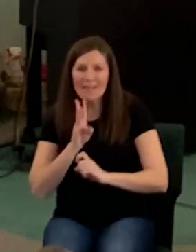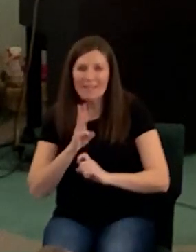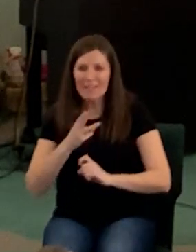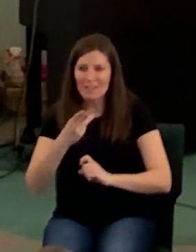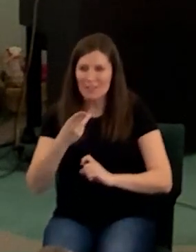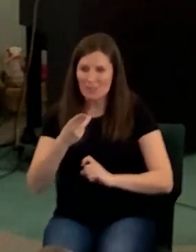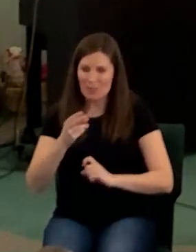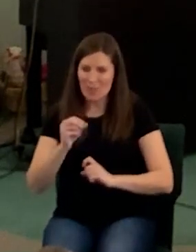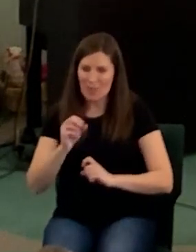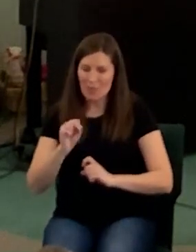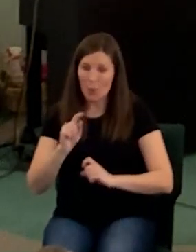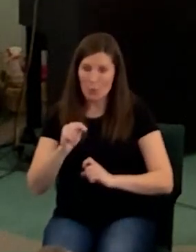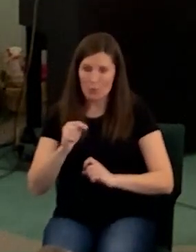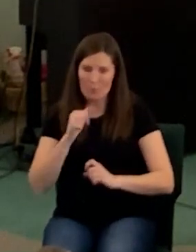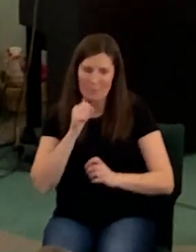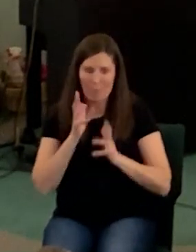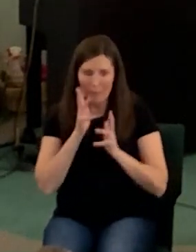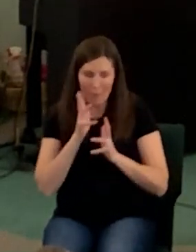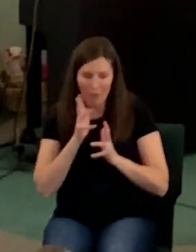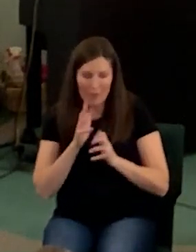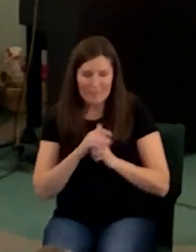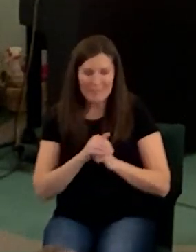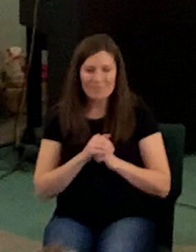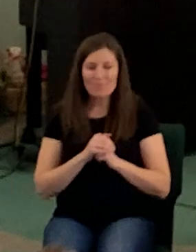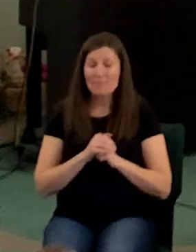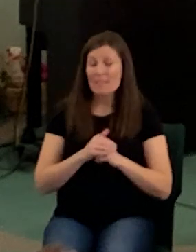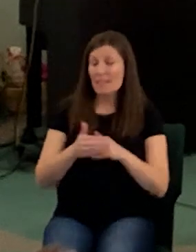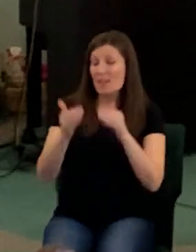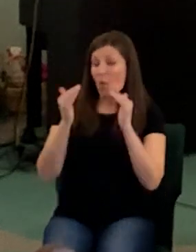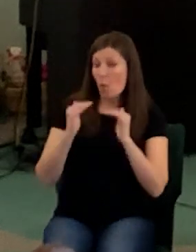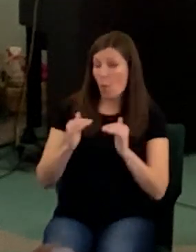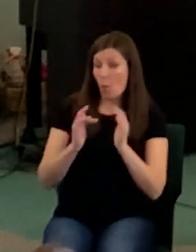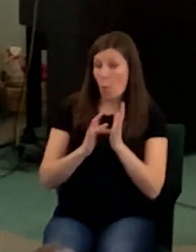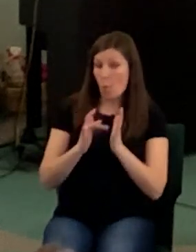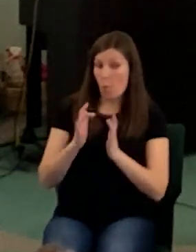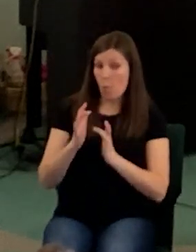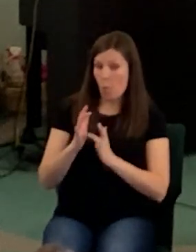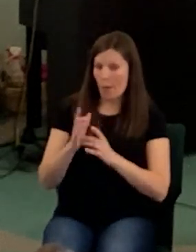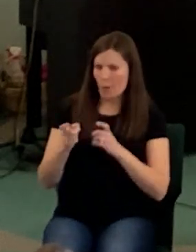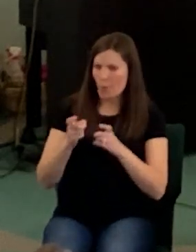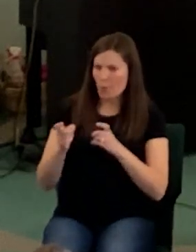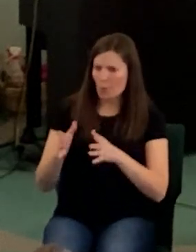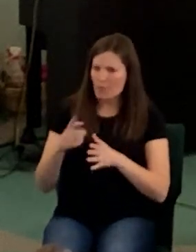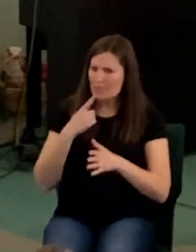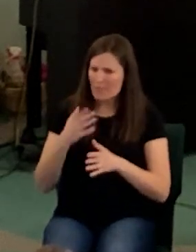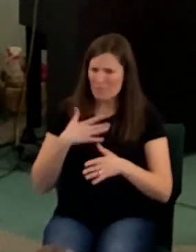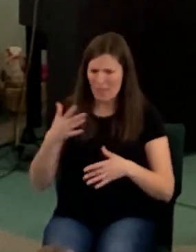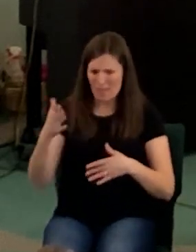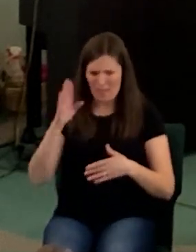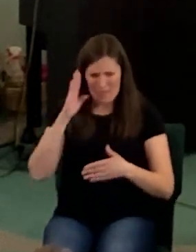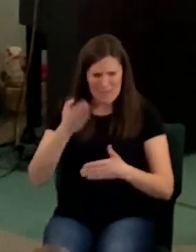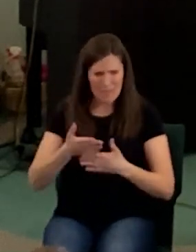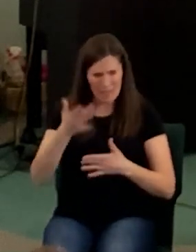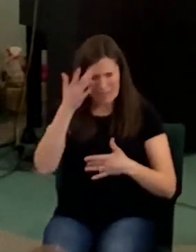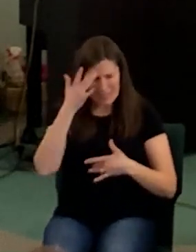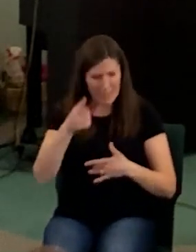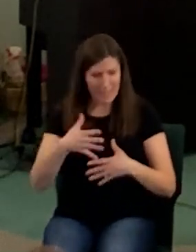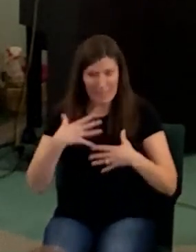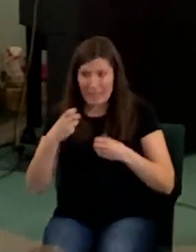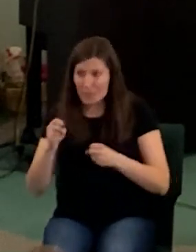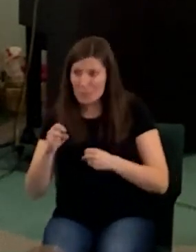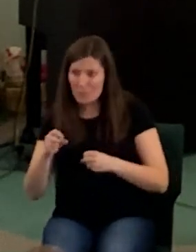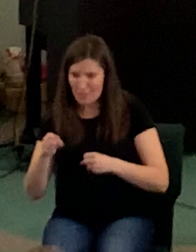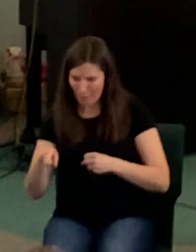embarrassed. When a royal official comes to Jesus and says, my son is sick, Jesus heals the son. When Jesus meets a